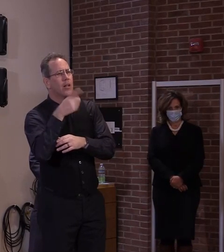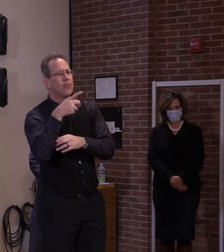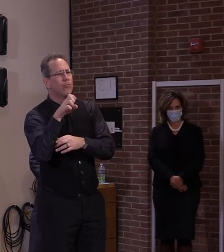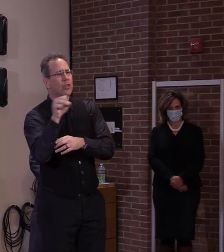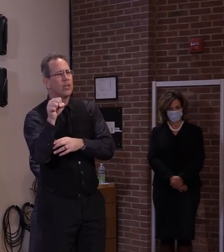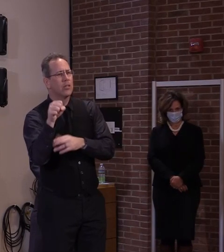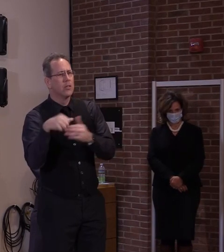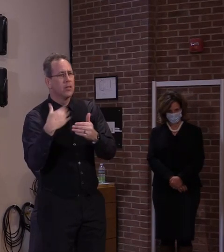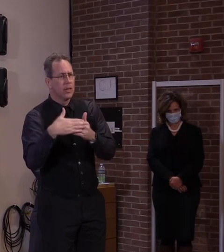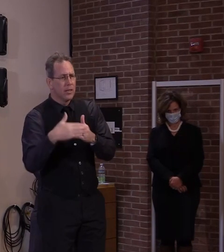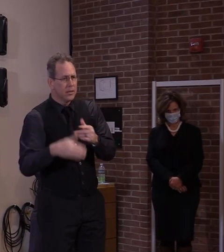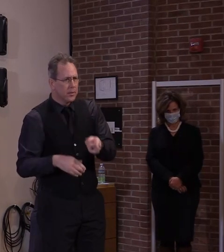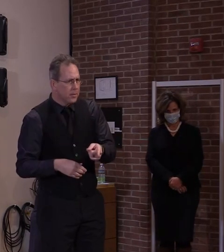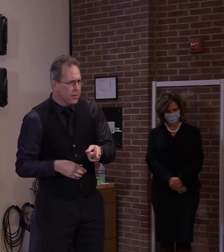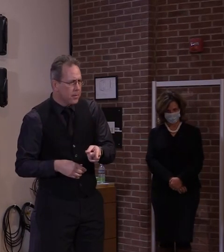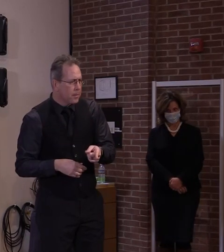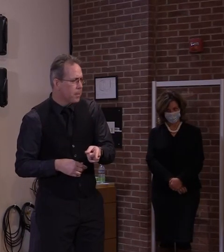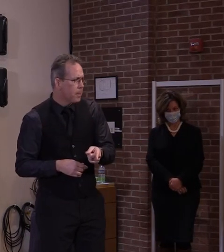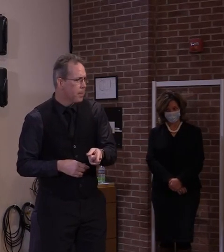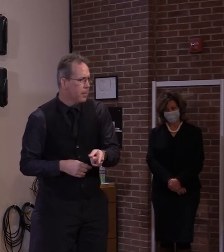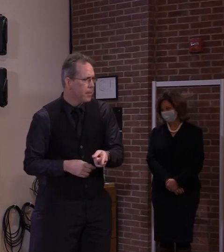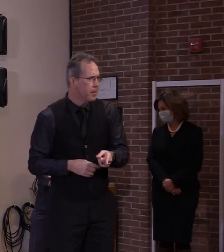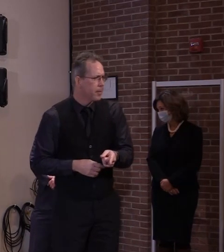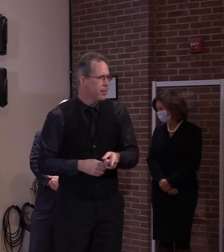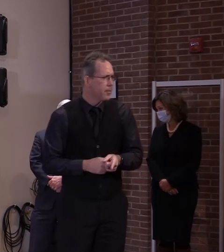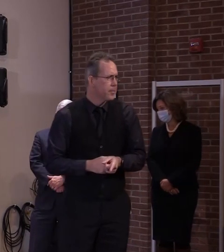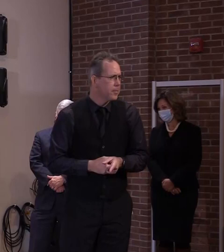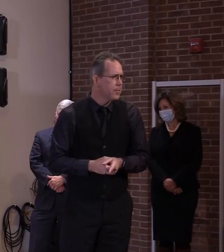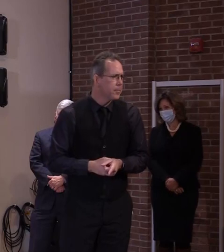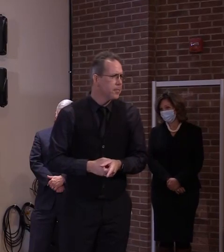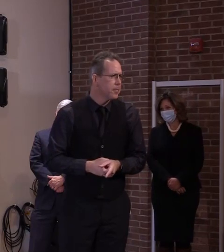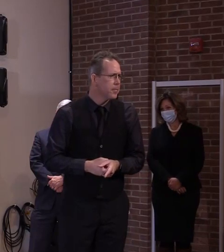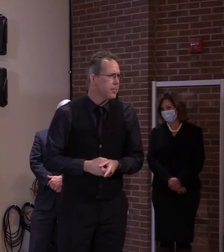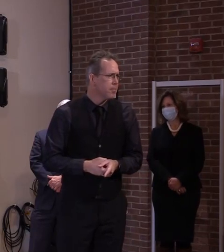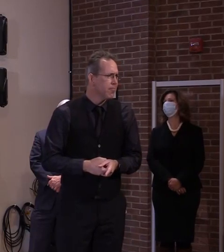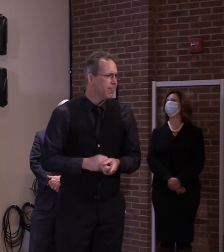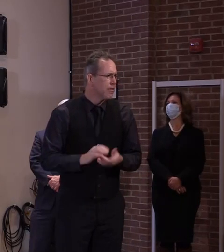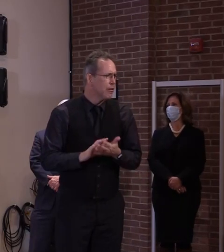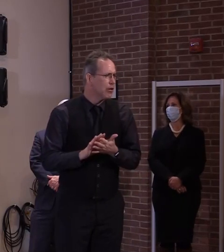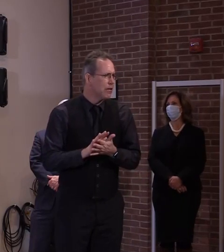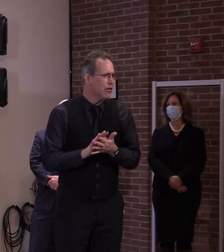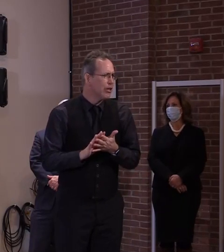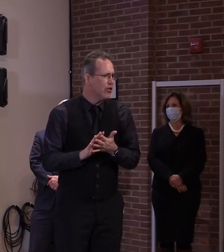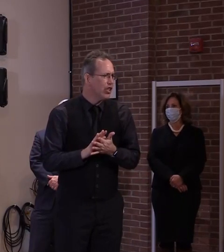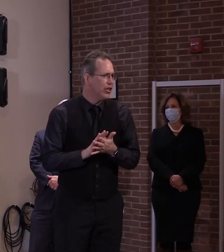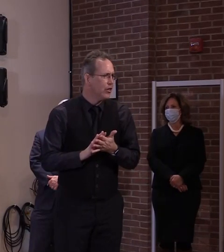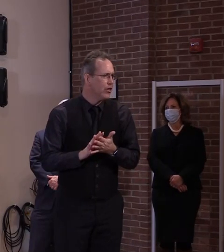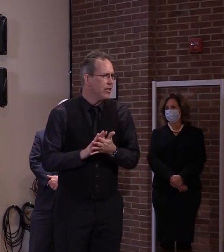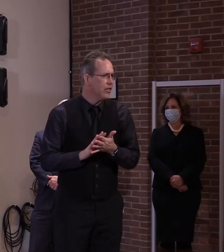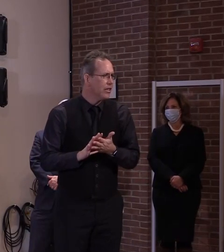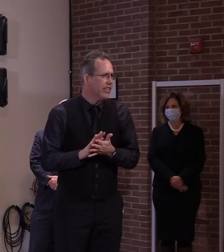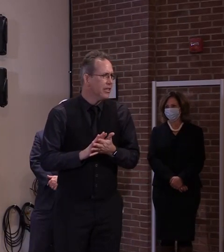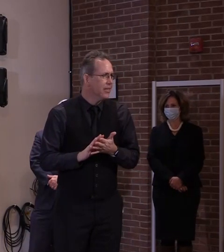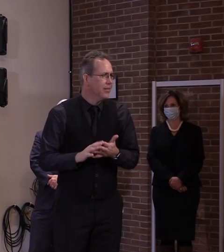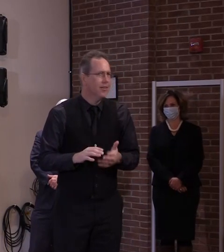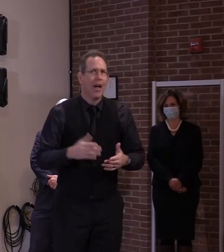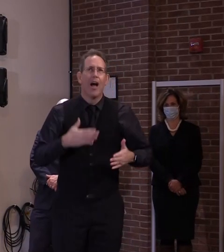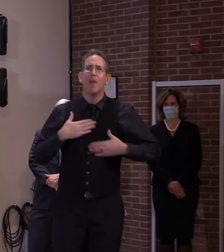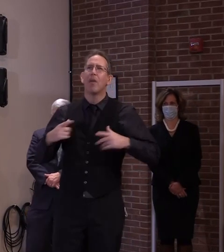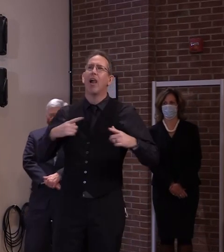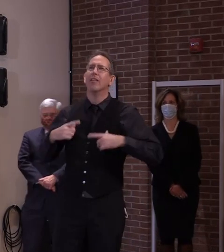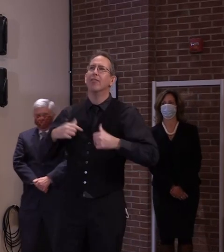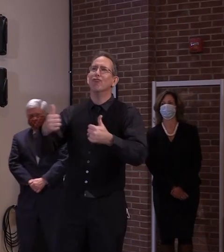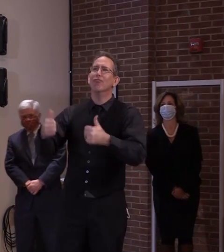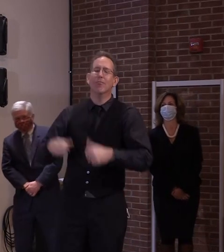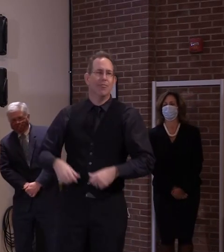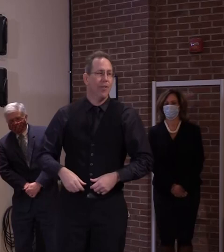Okay. Yeah, this is Ed Barber. I don't have any questions at this time. Happy holidays. Another gold star. Thank